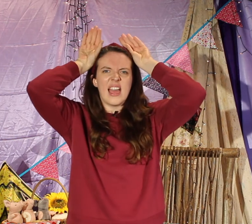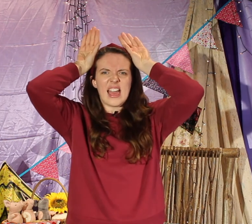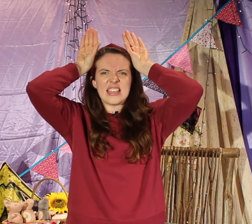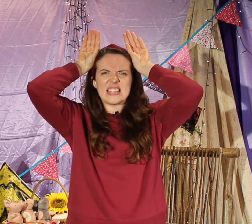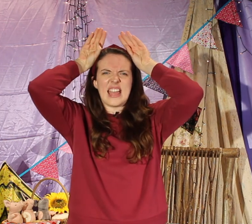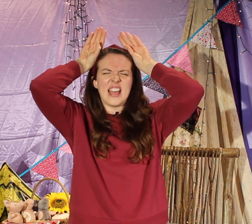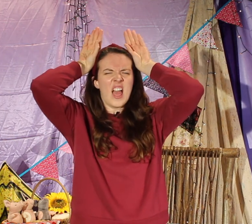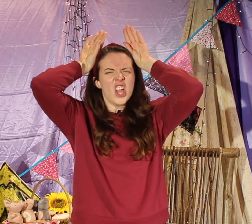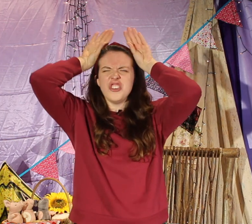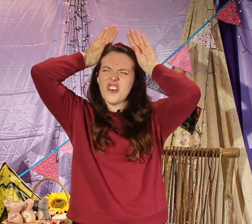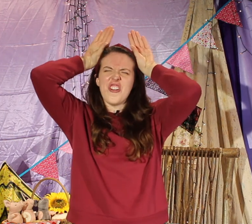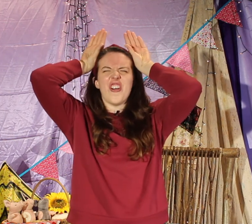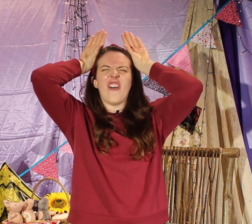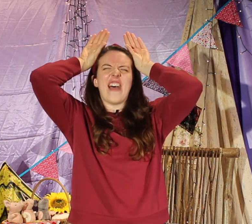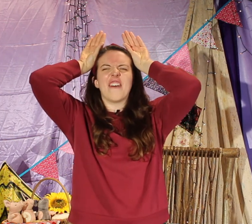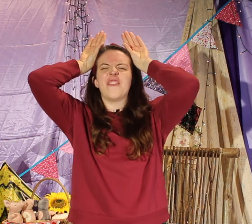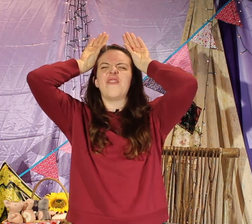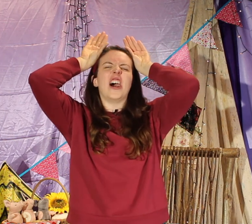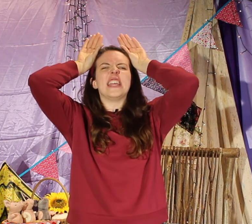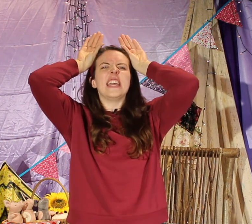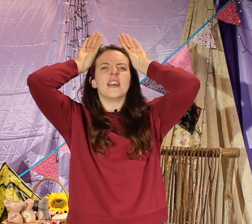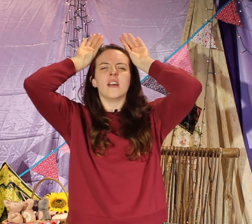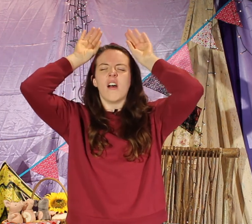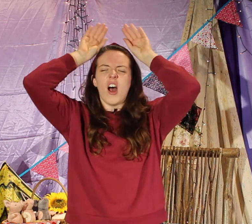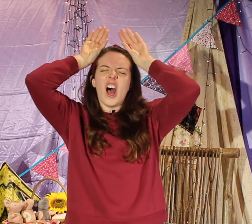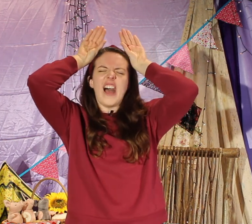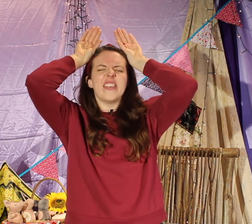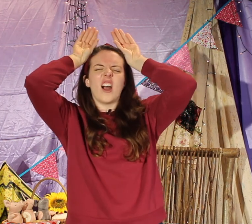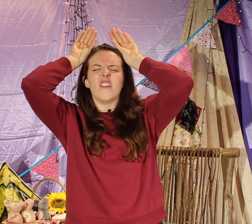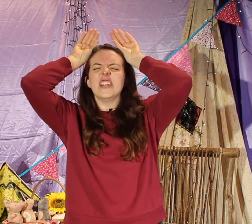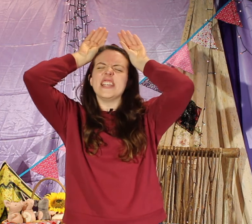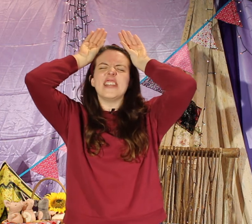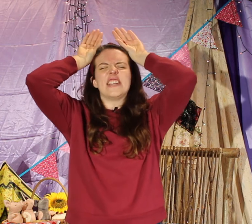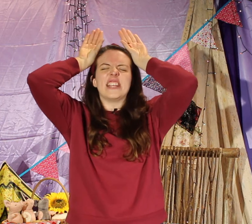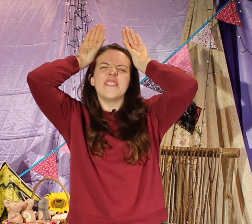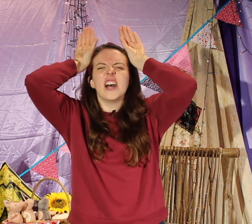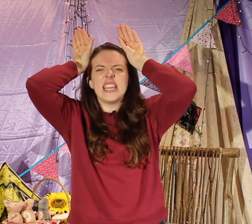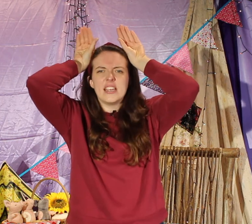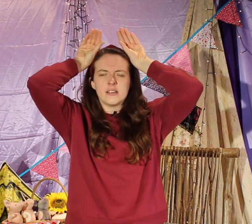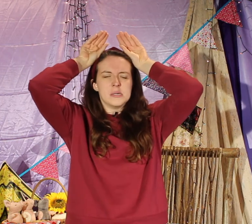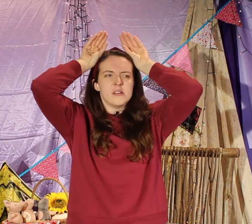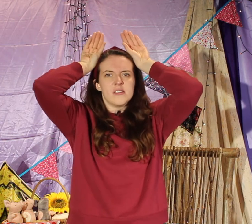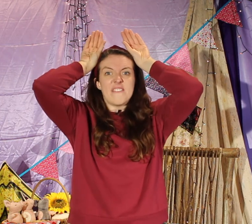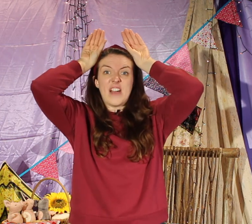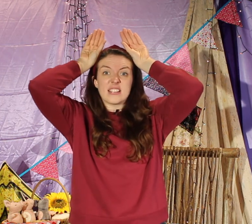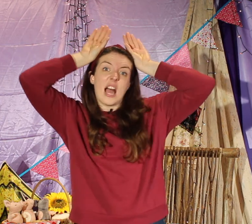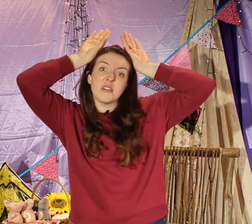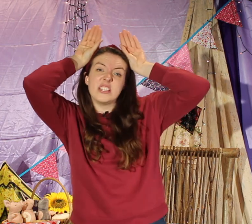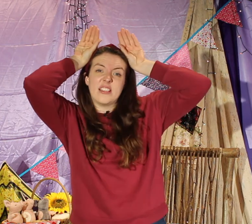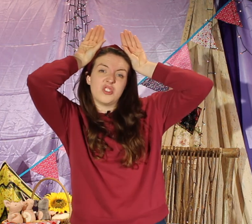and he said, you're not that funny. I think I'm really, really, really funny. In fact, I'm going to tell a joke